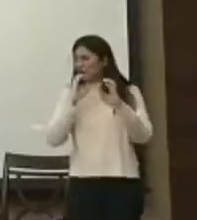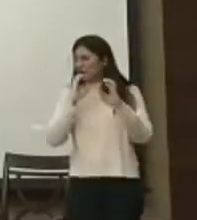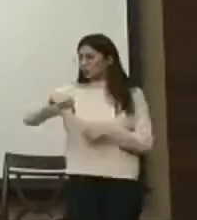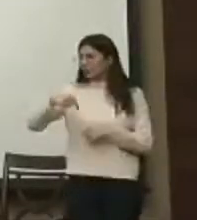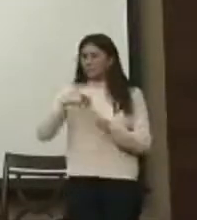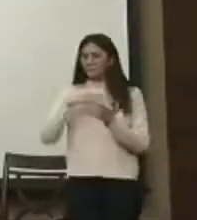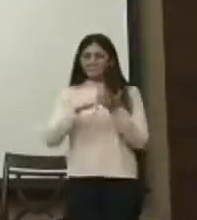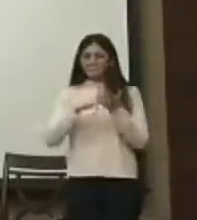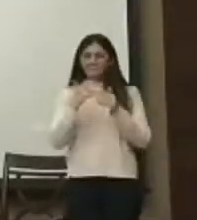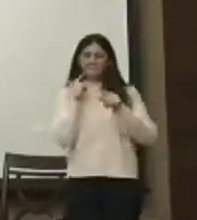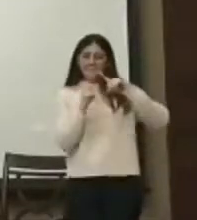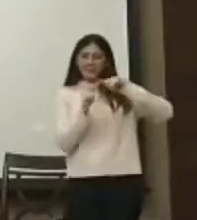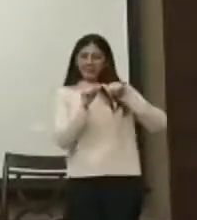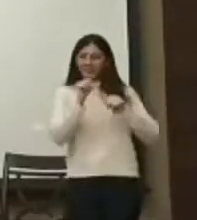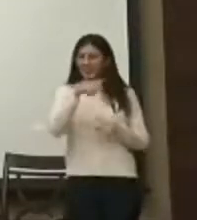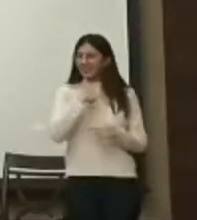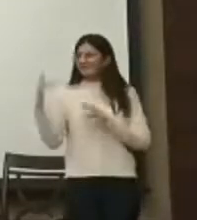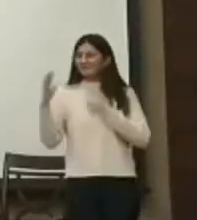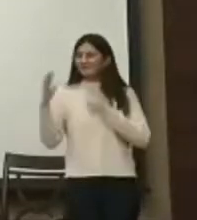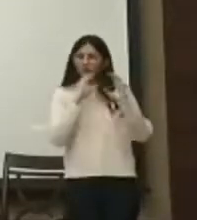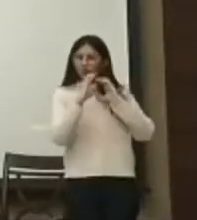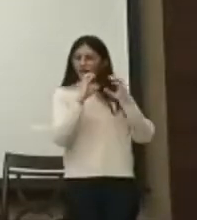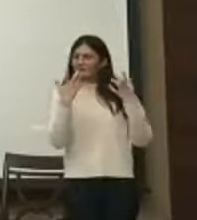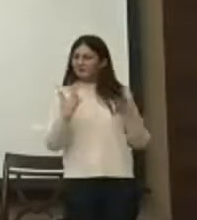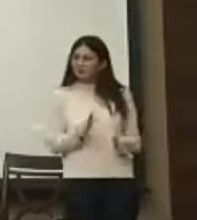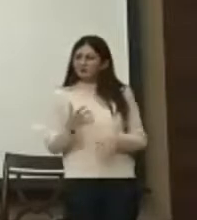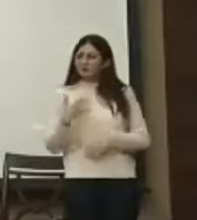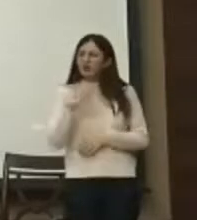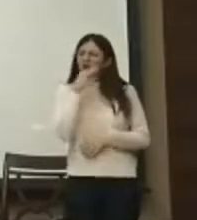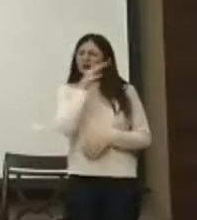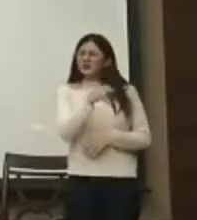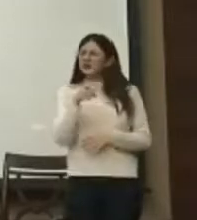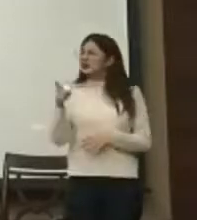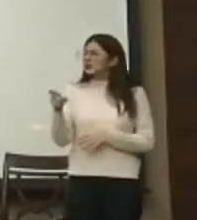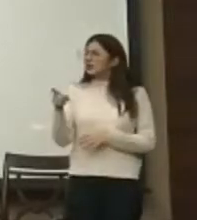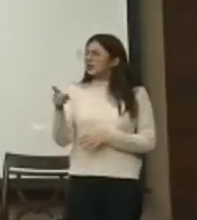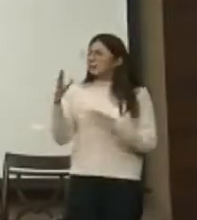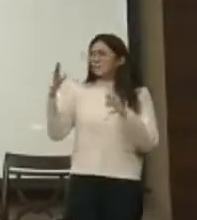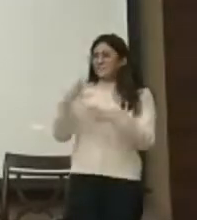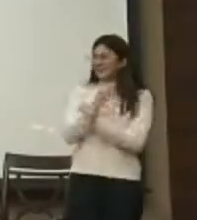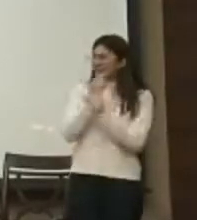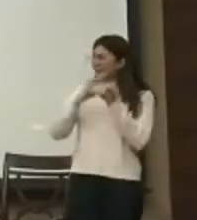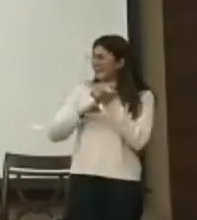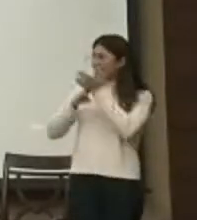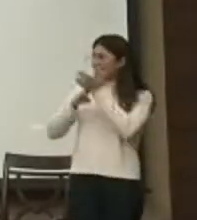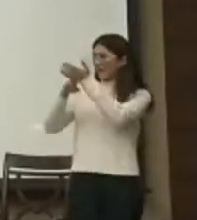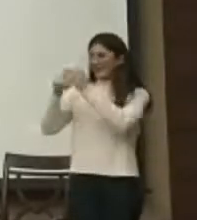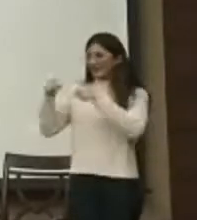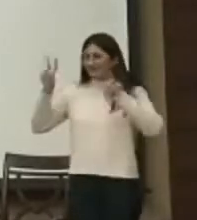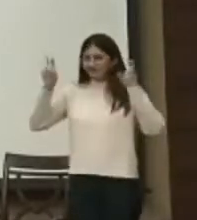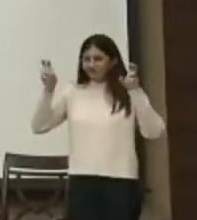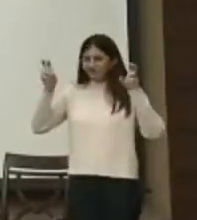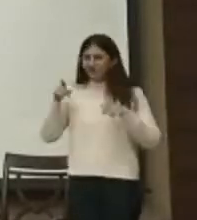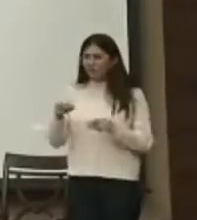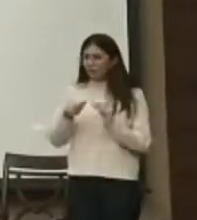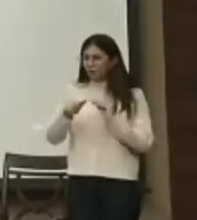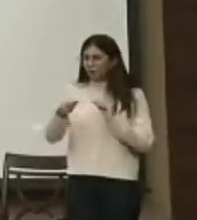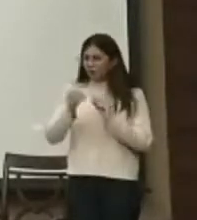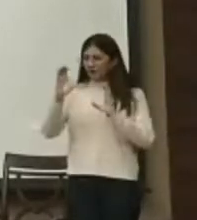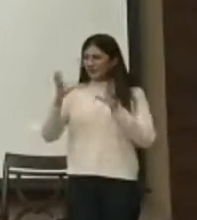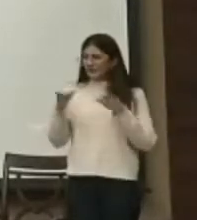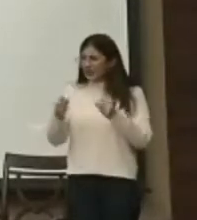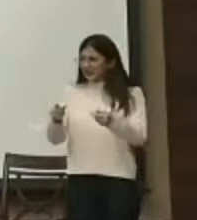Mr. Mittal, I asked, can't we map these missing millions if we include in the coming census?